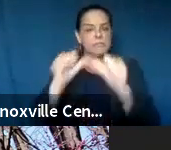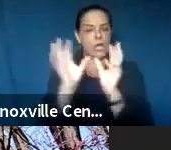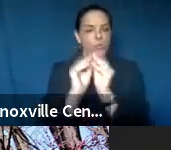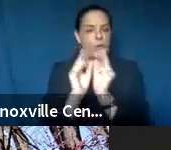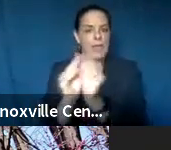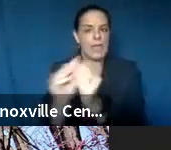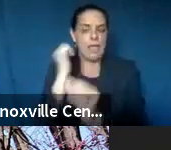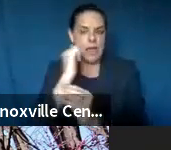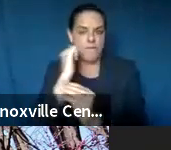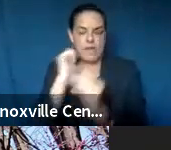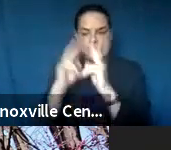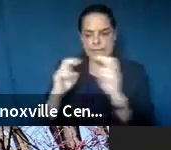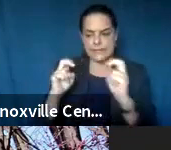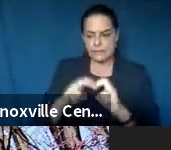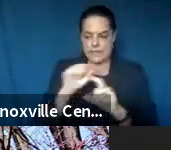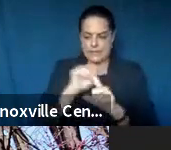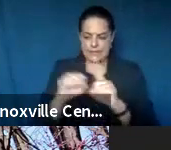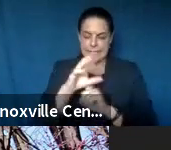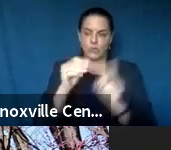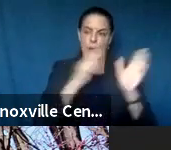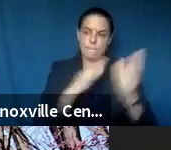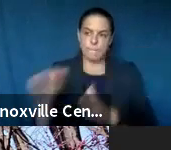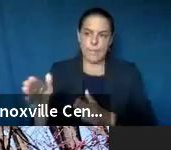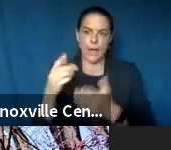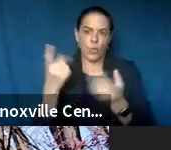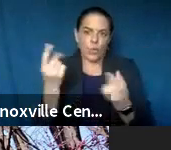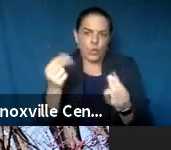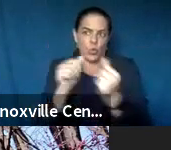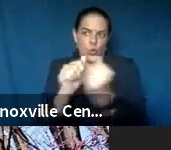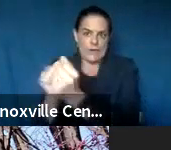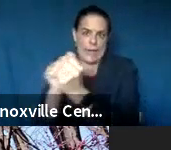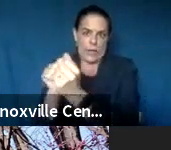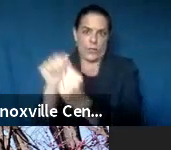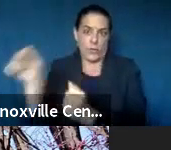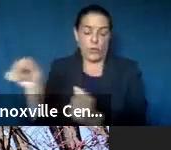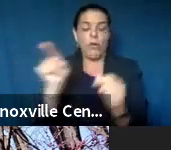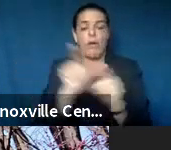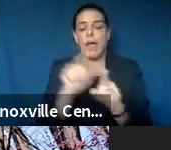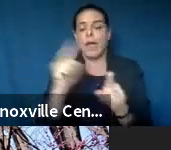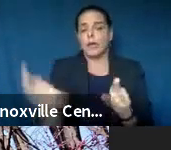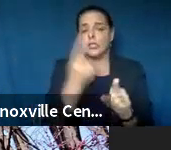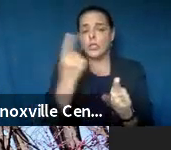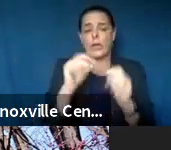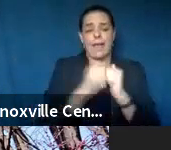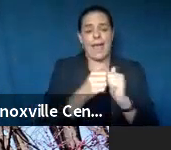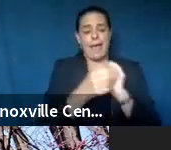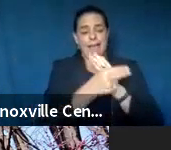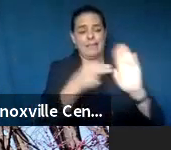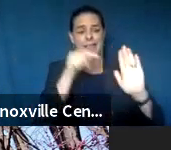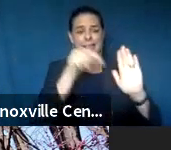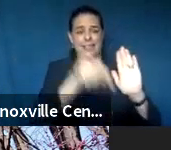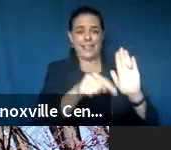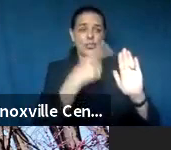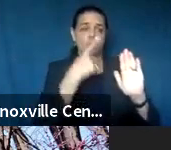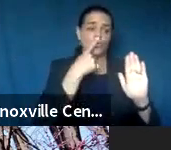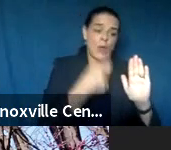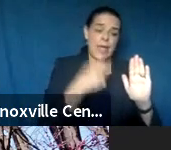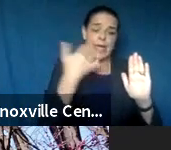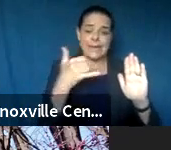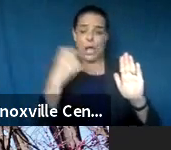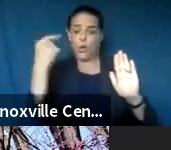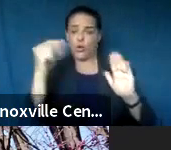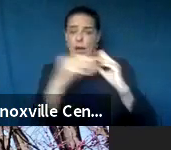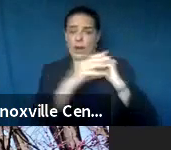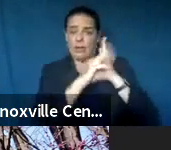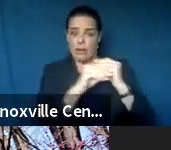situation, and plan their response together. As always, decisions regarding how to classify this benchmark as green, yellow, or red are made